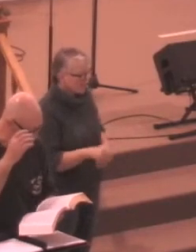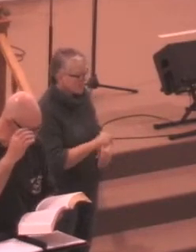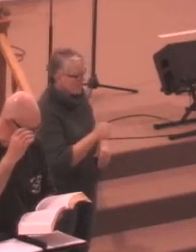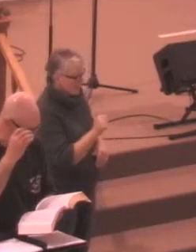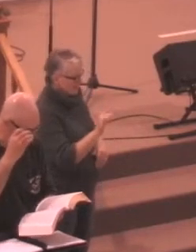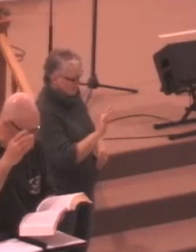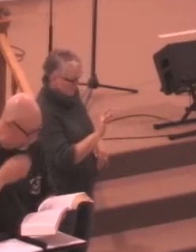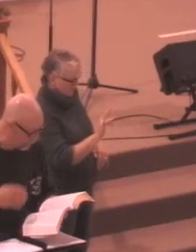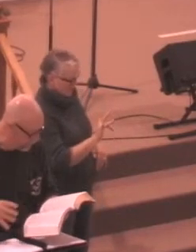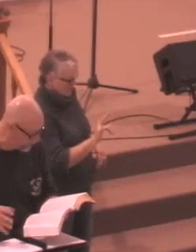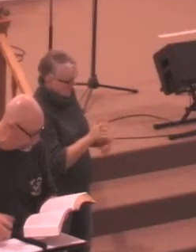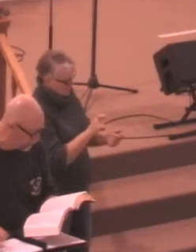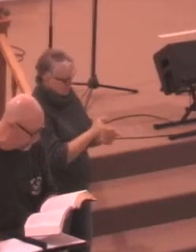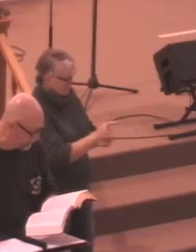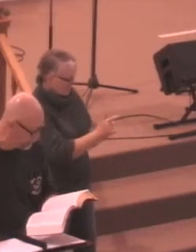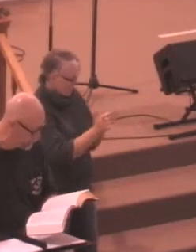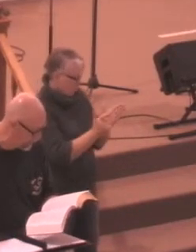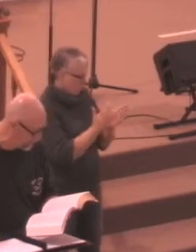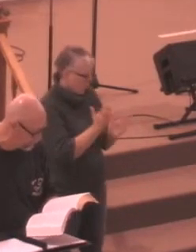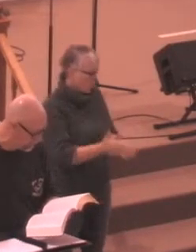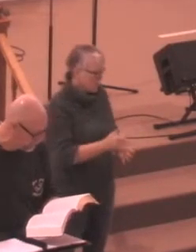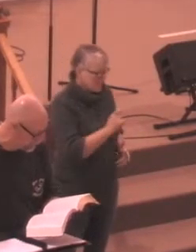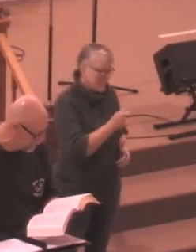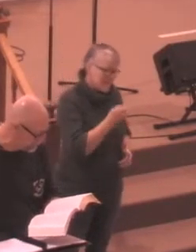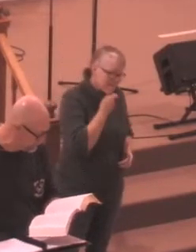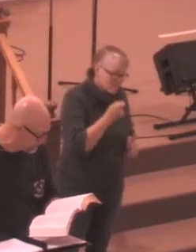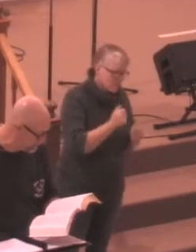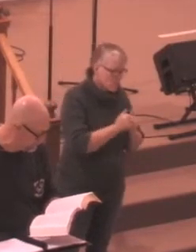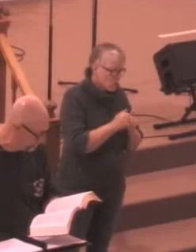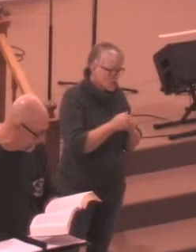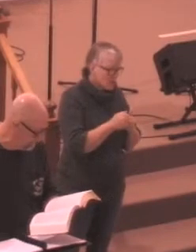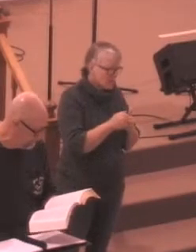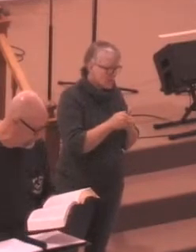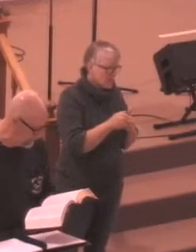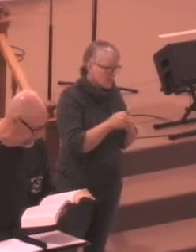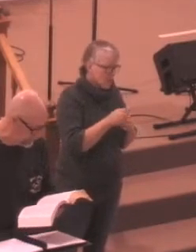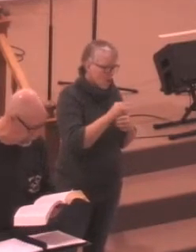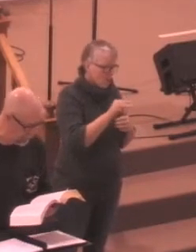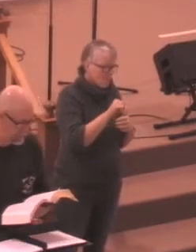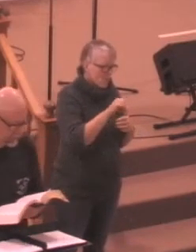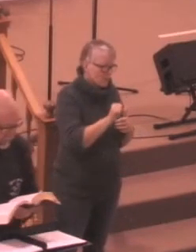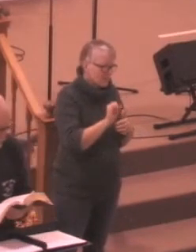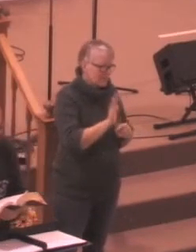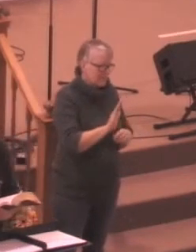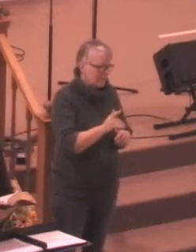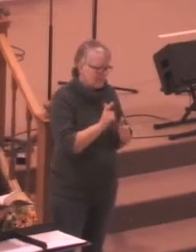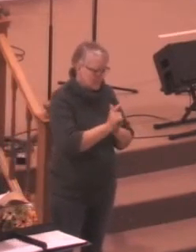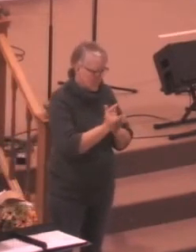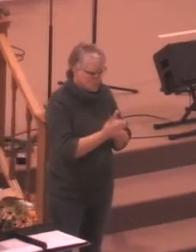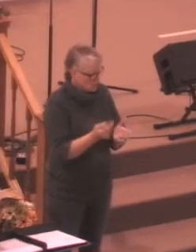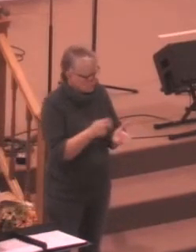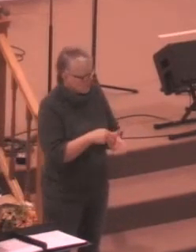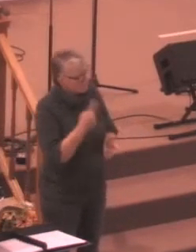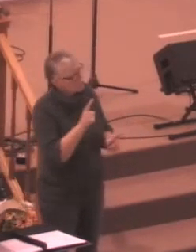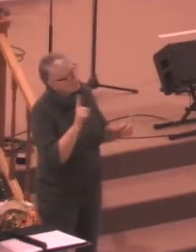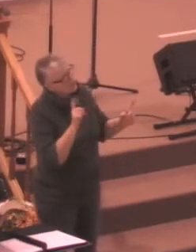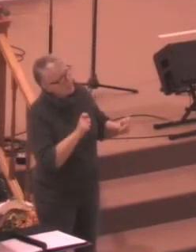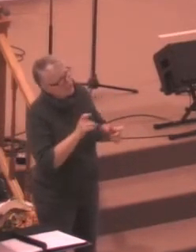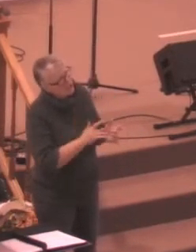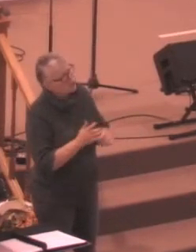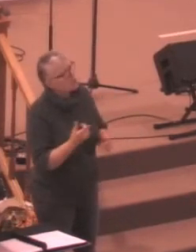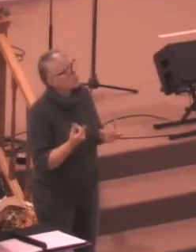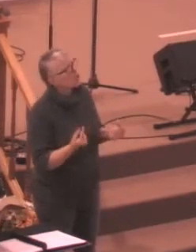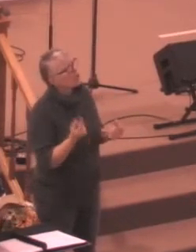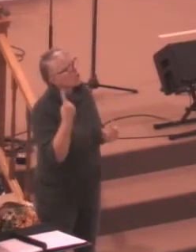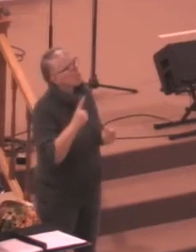Luke 10:25, and it says, a certain lawyer, an expert in Mosaic law, stood up to test him, saying, teacher, what must I do to inherit eternal life?